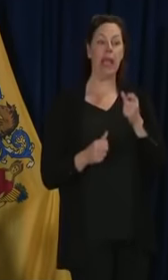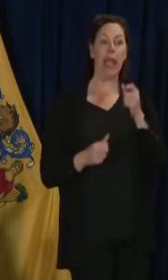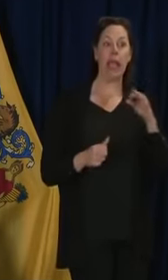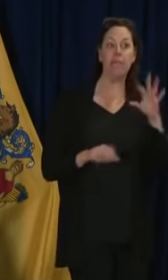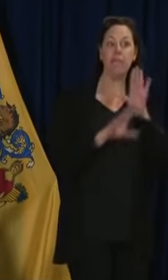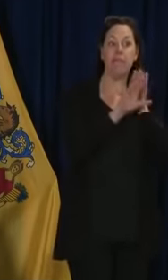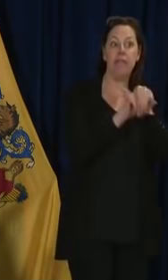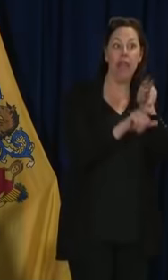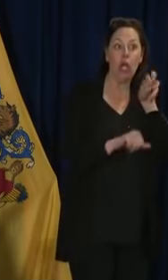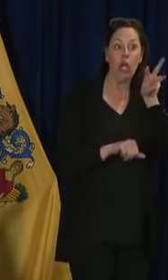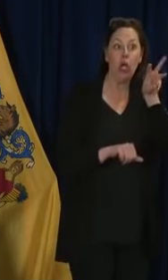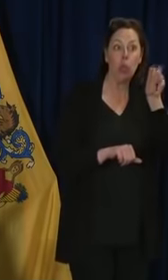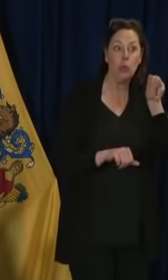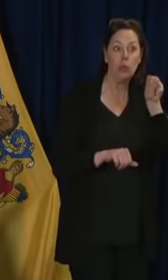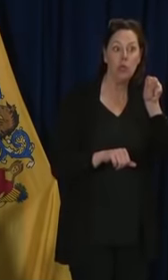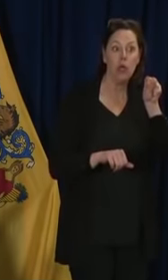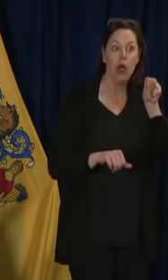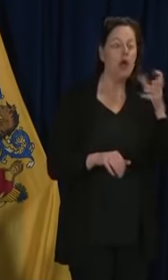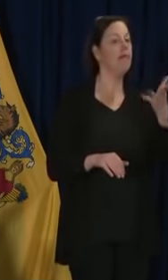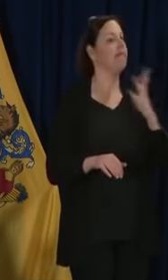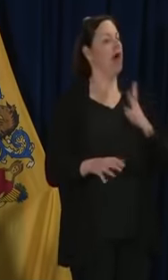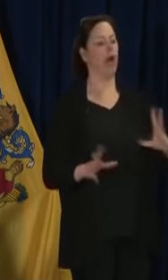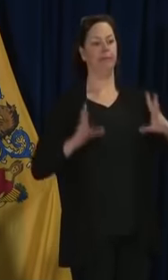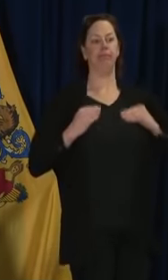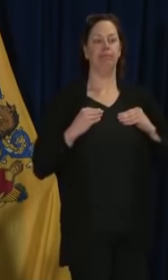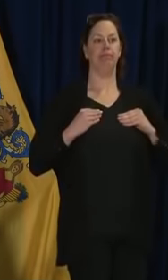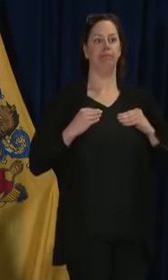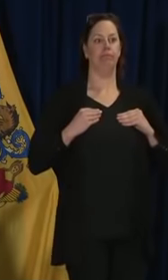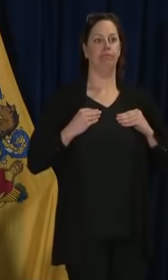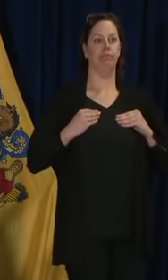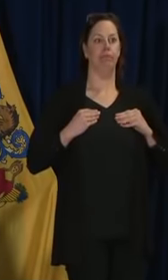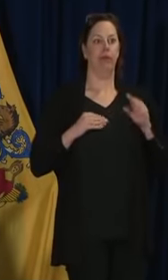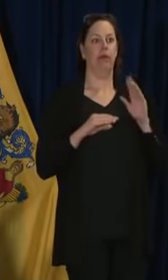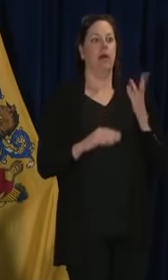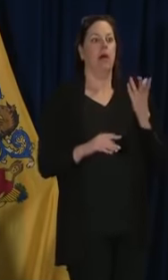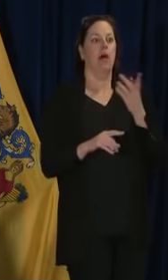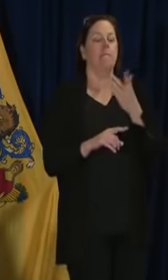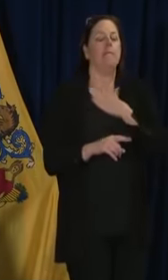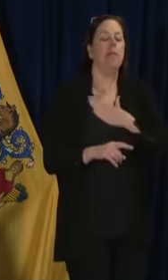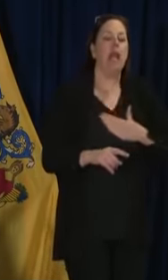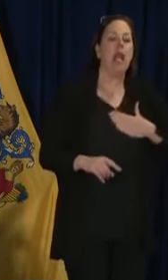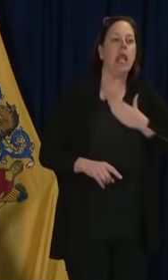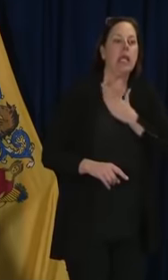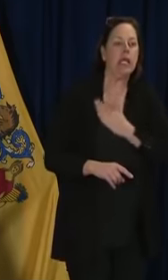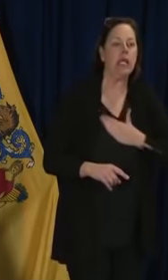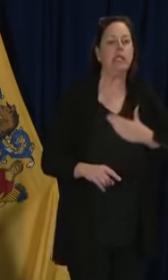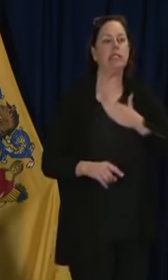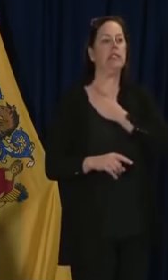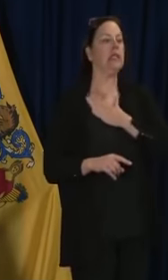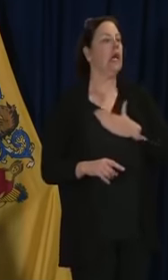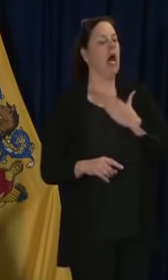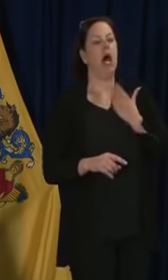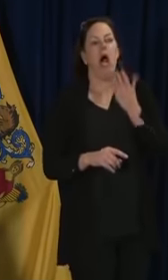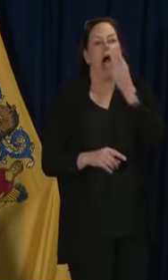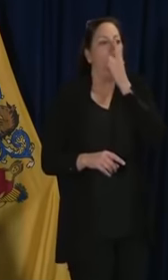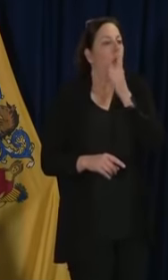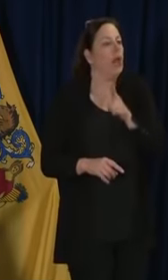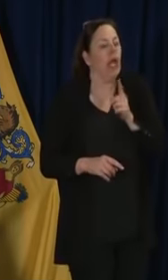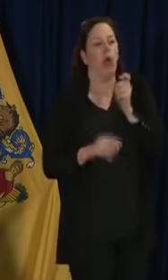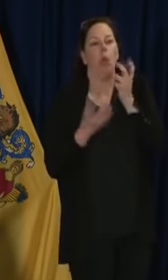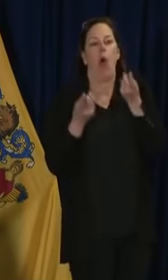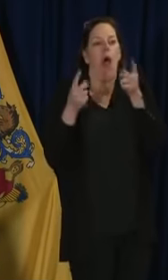Believe this and do what you need to do and do what you're being asked to do. And the last group are folks who may not